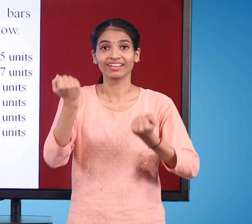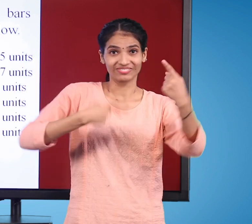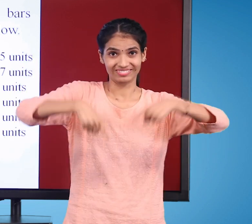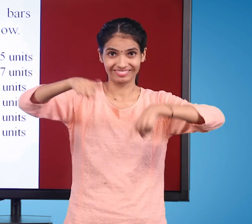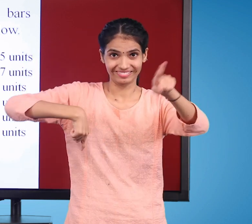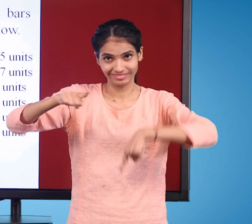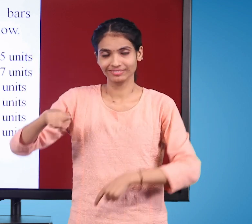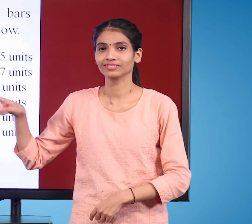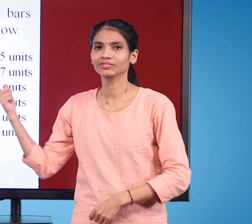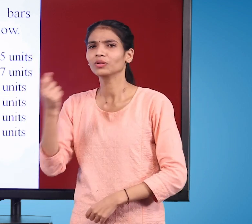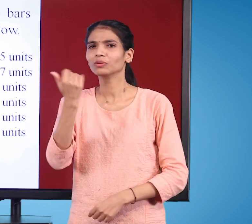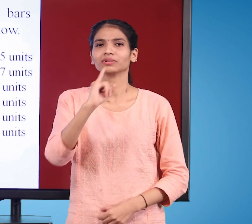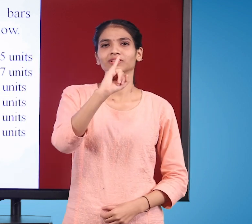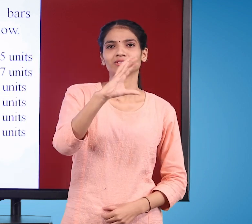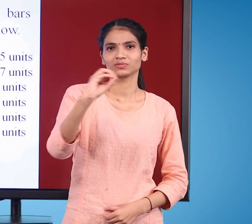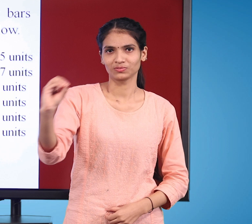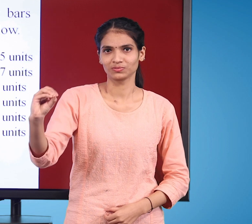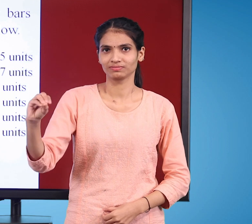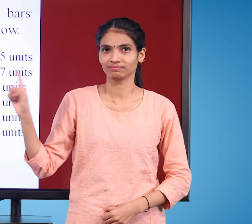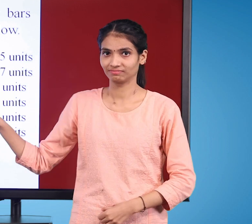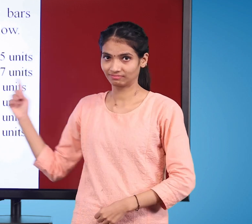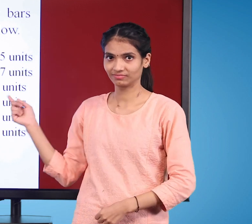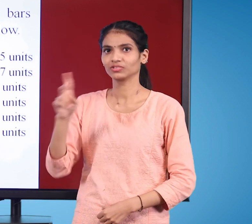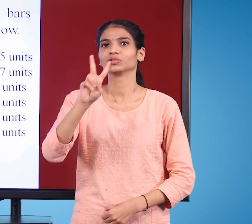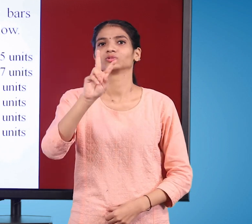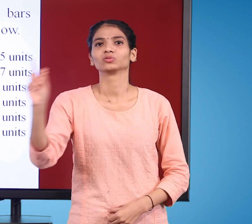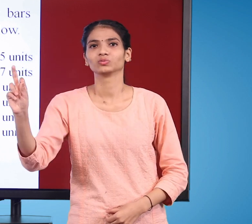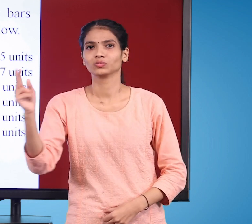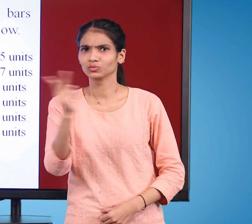Transport 600 divided by 200 is equal to 3 units.